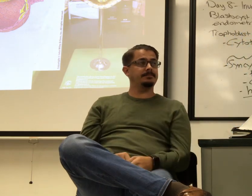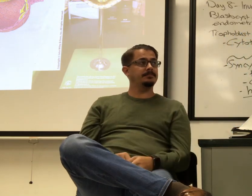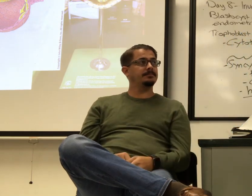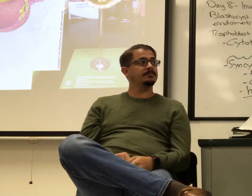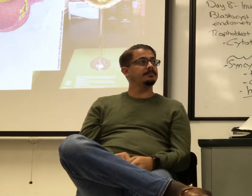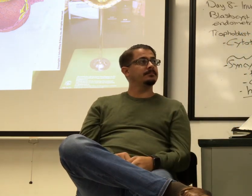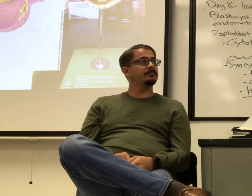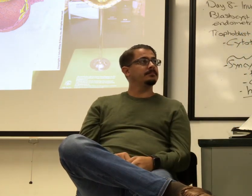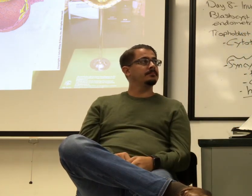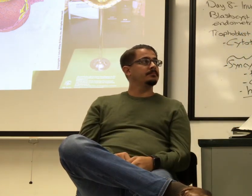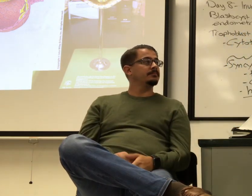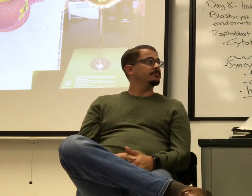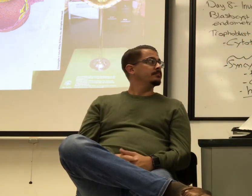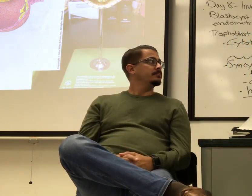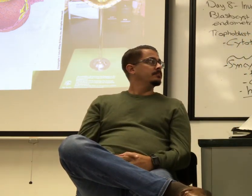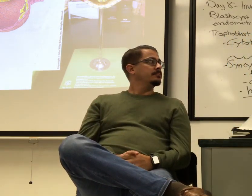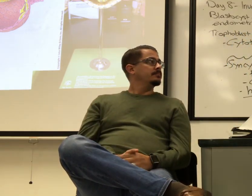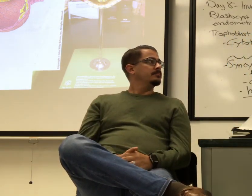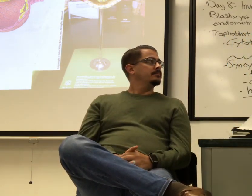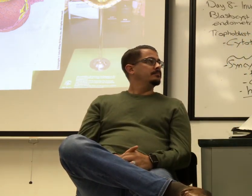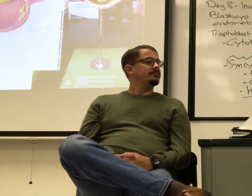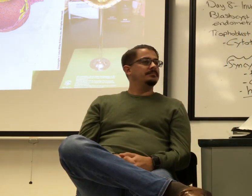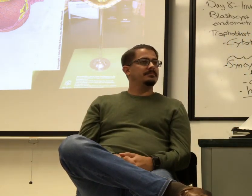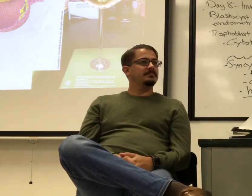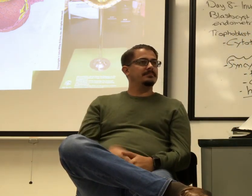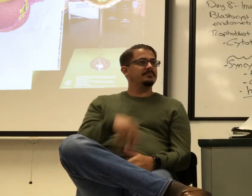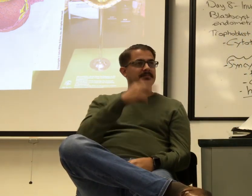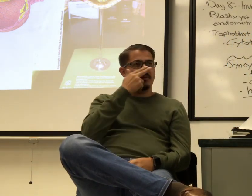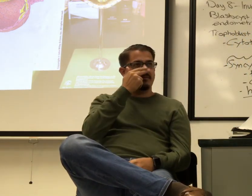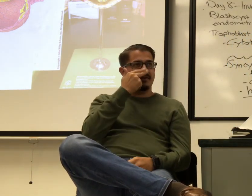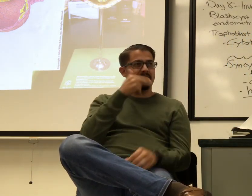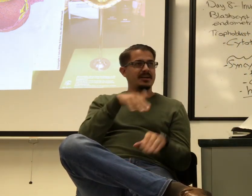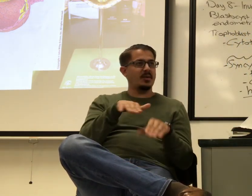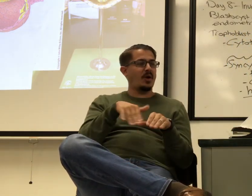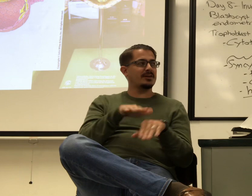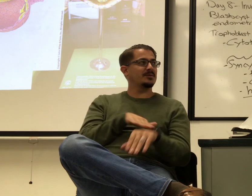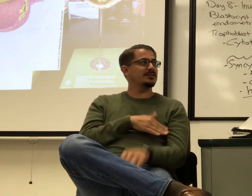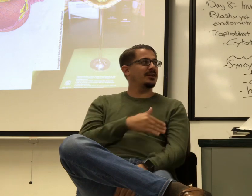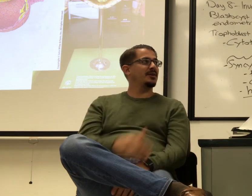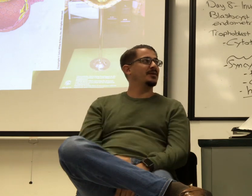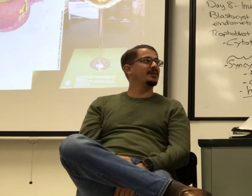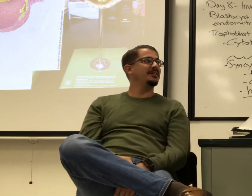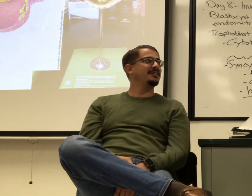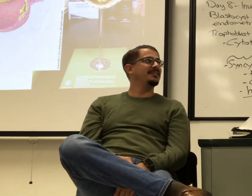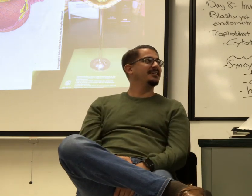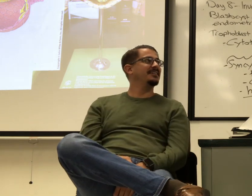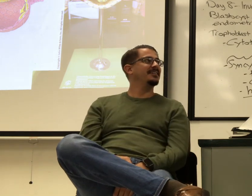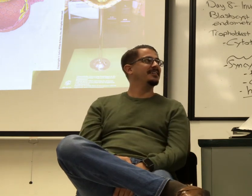It's